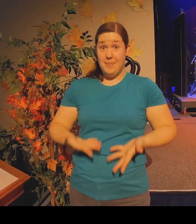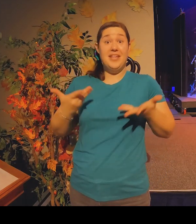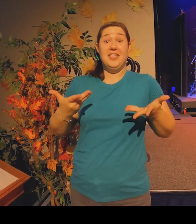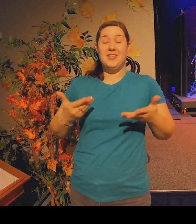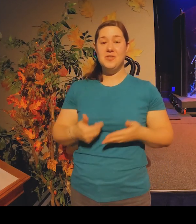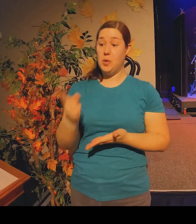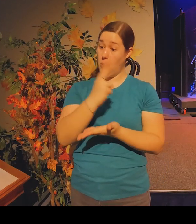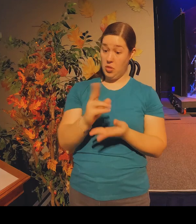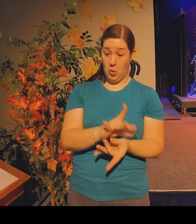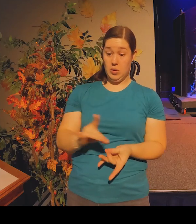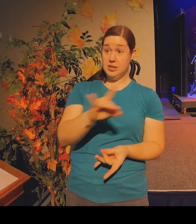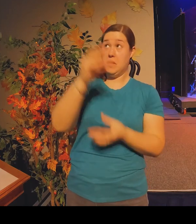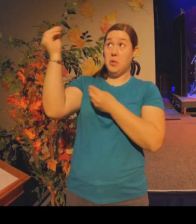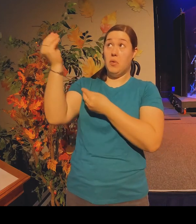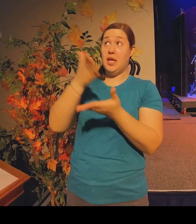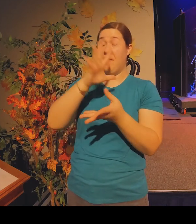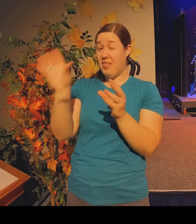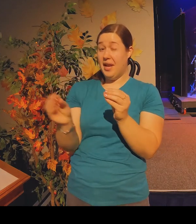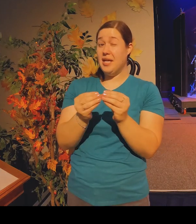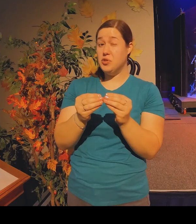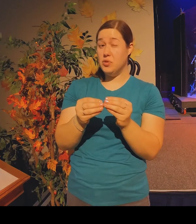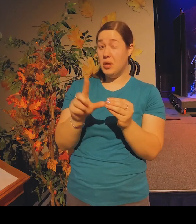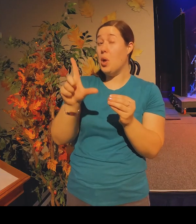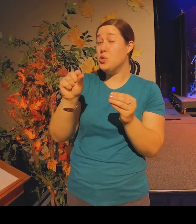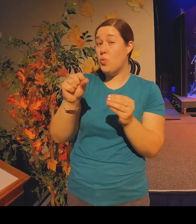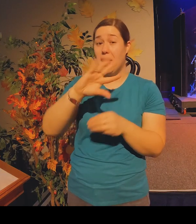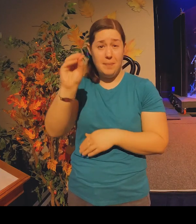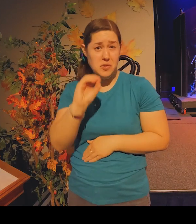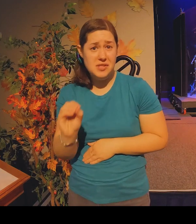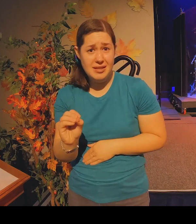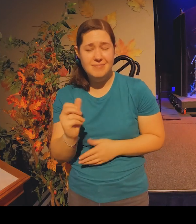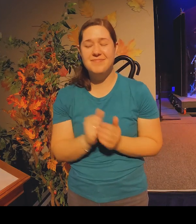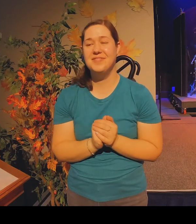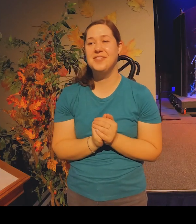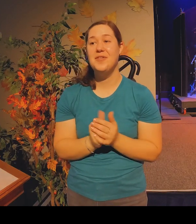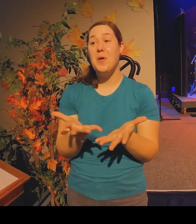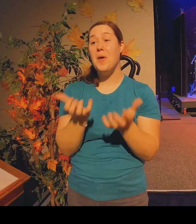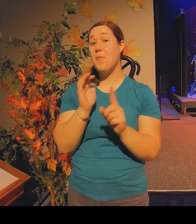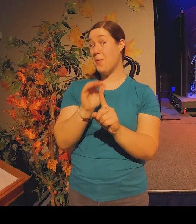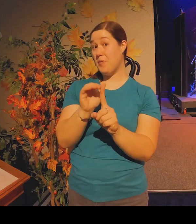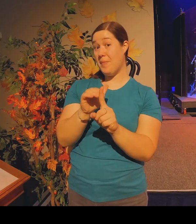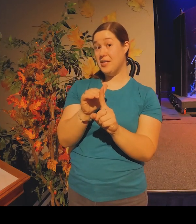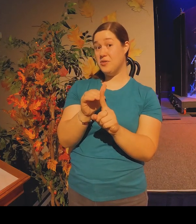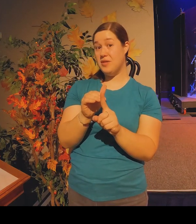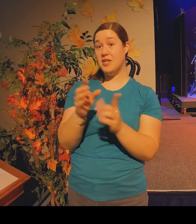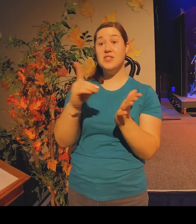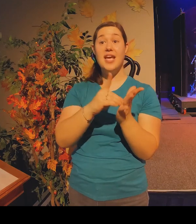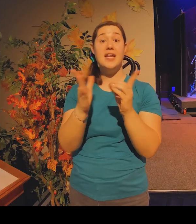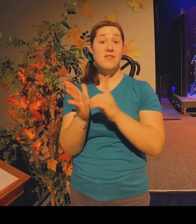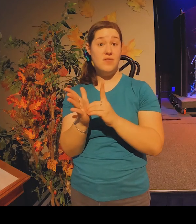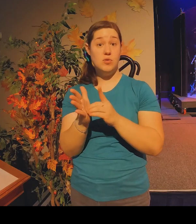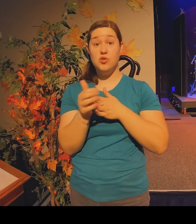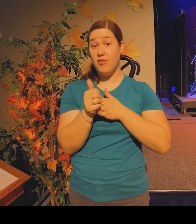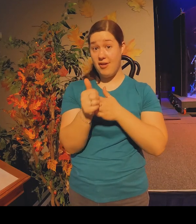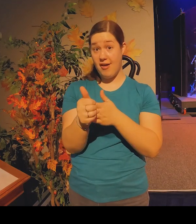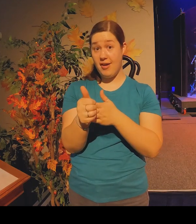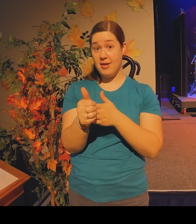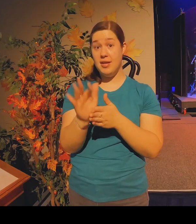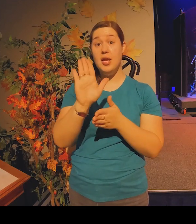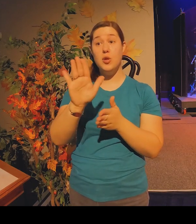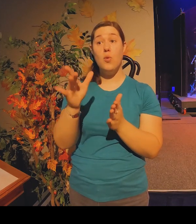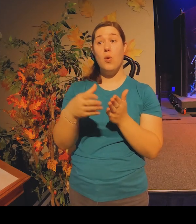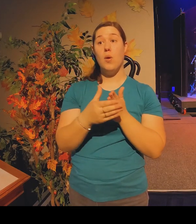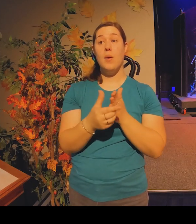right? Very good. I would remind you there is a devotional guide in your bulletin, and that's there every week for you to